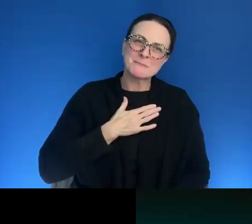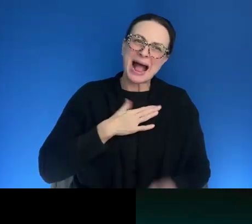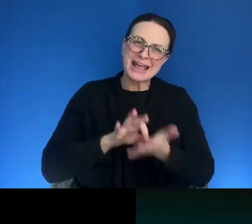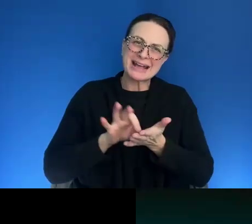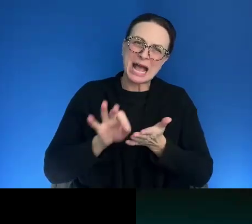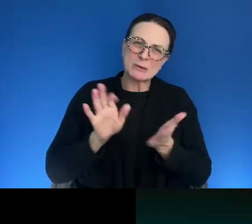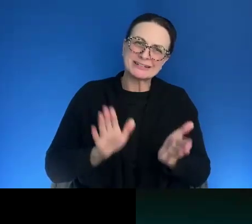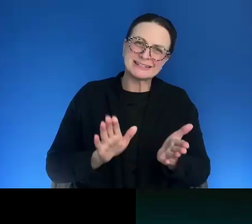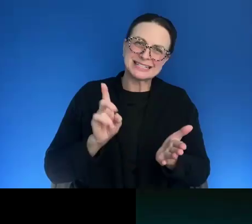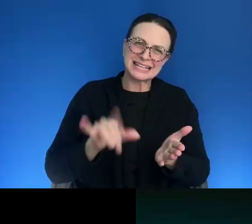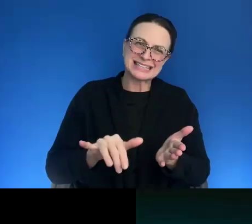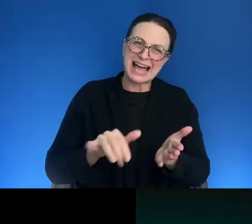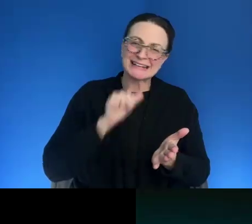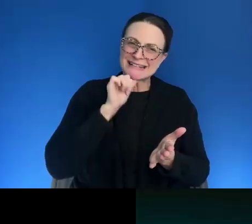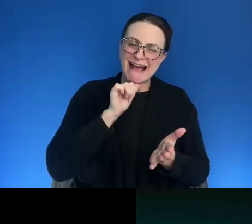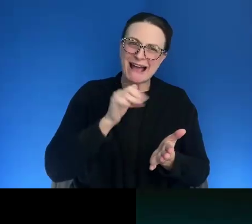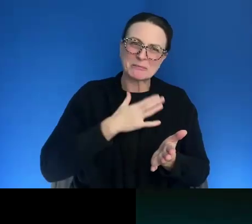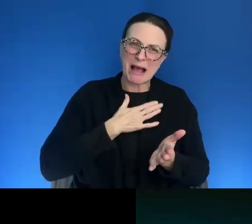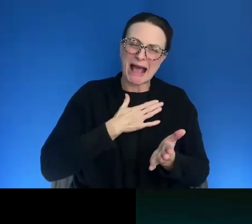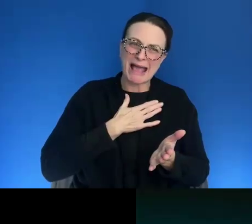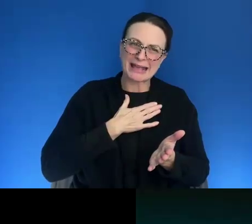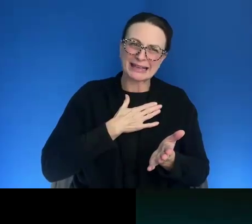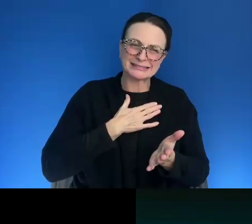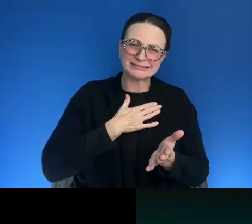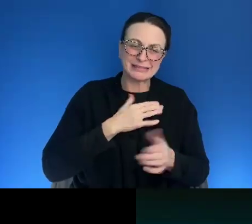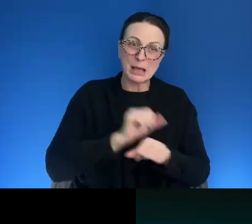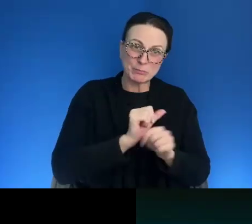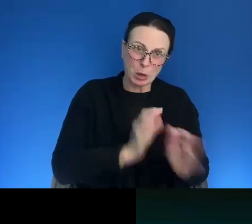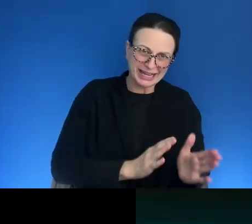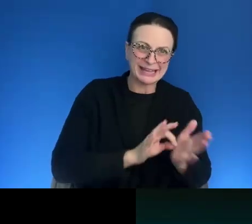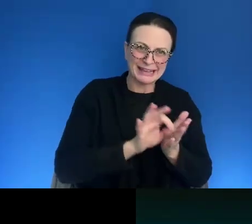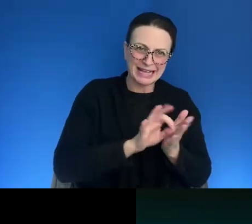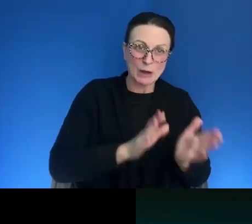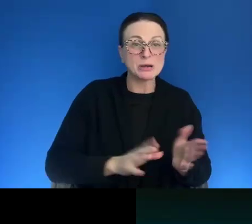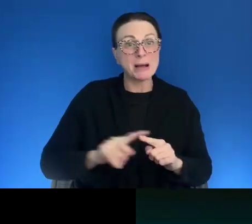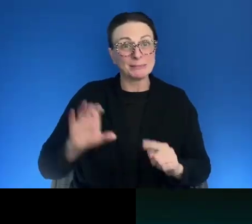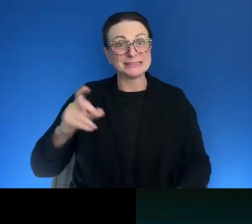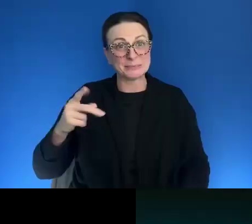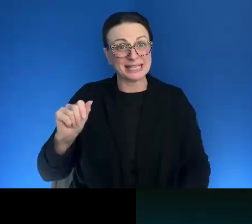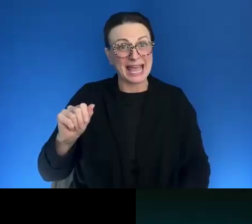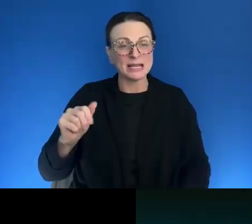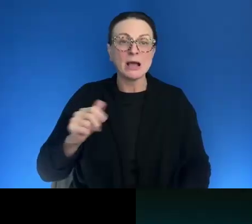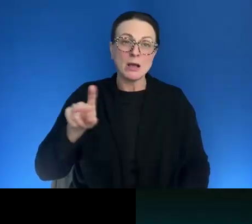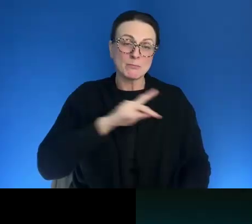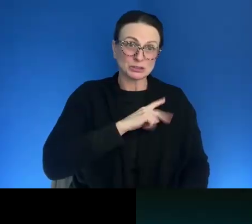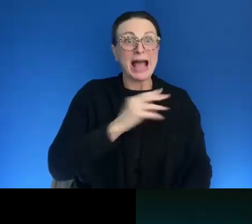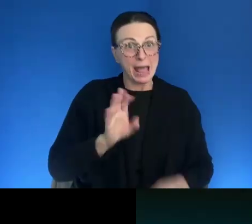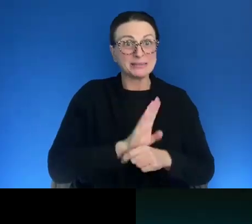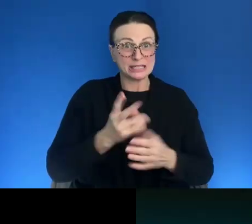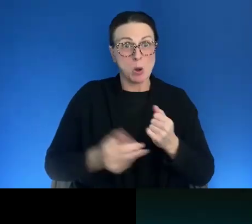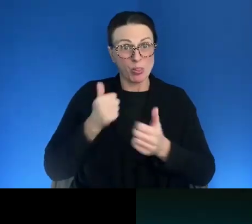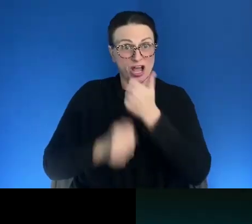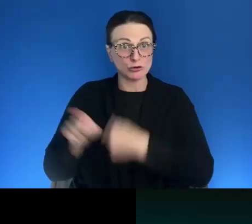them, not my employee who's the accountant that helps me with the spreadsheets, but I have a CPA. She does my personal and business,